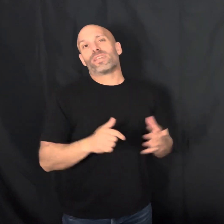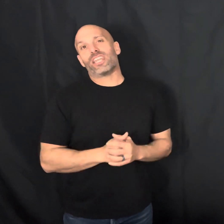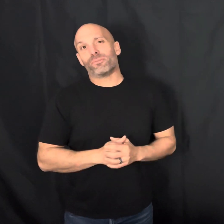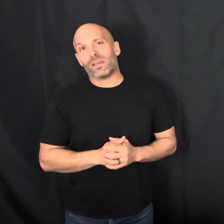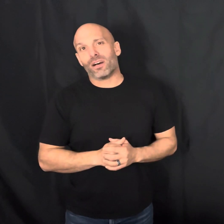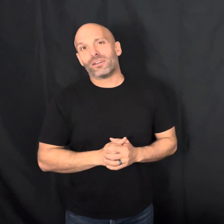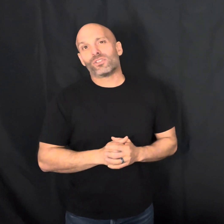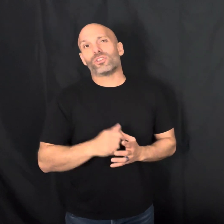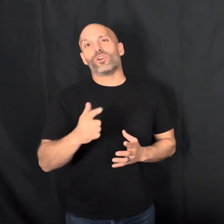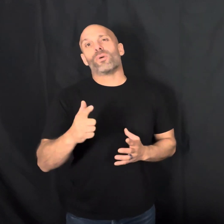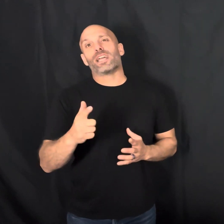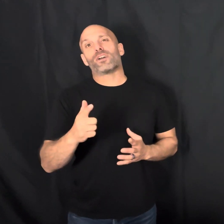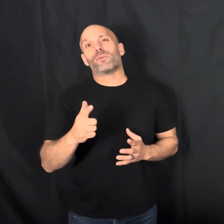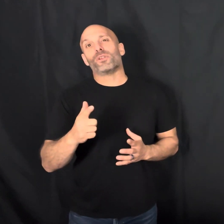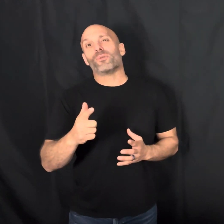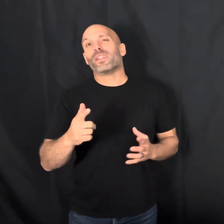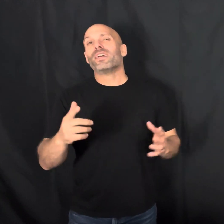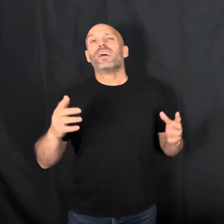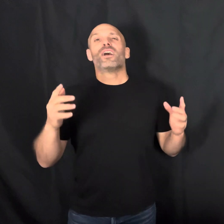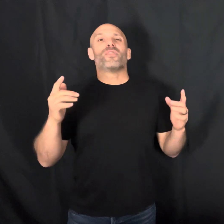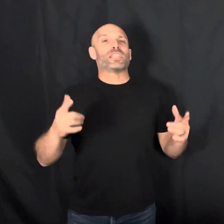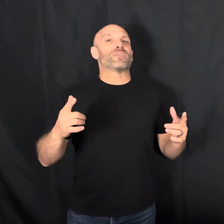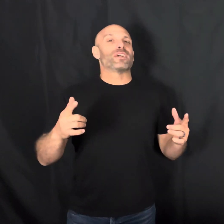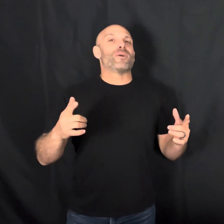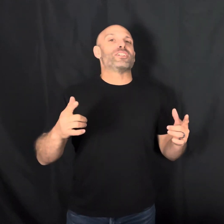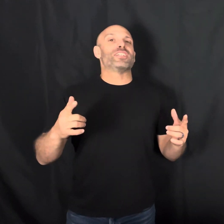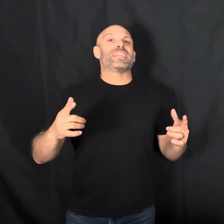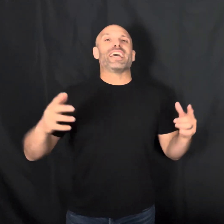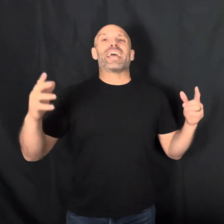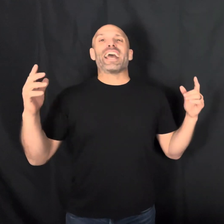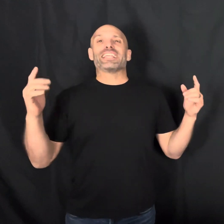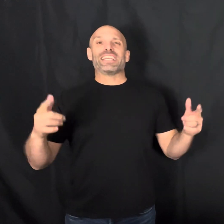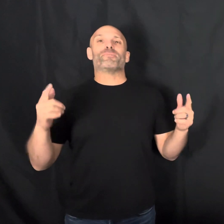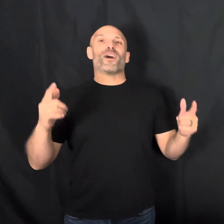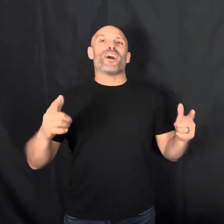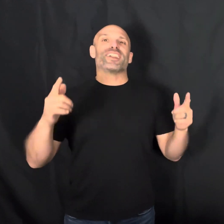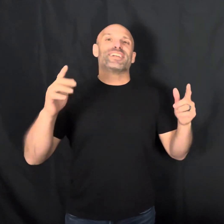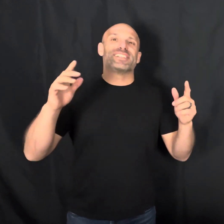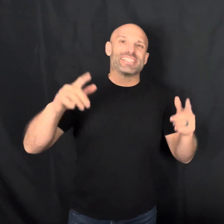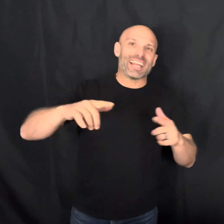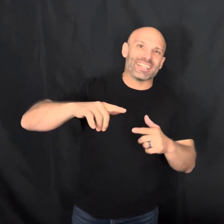notification bell so you know when I drop a new one. Thanks for watching again, and keep on signing.